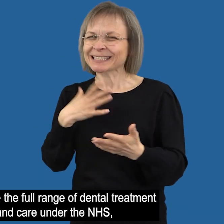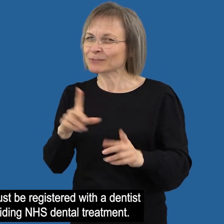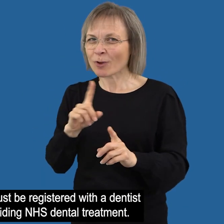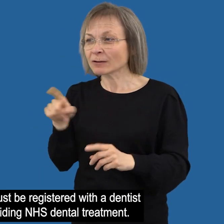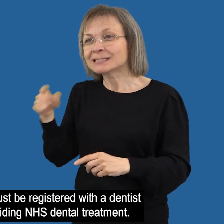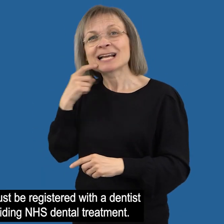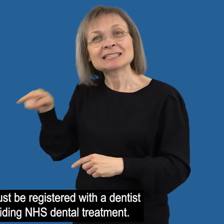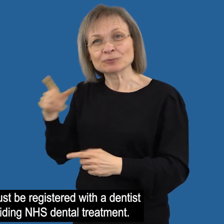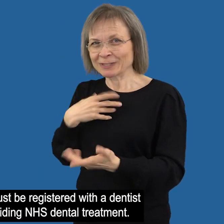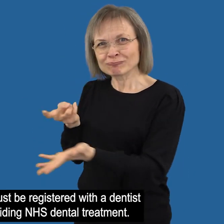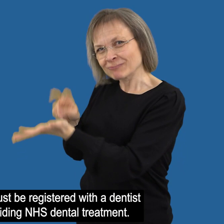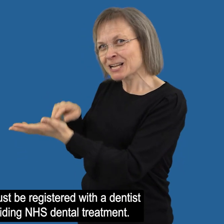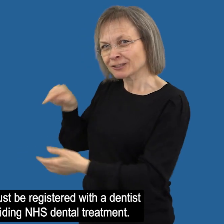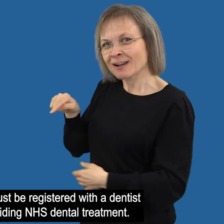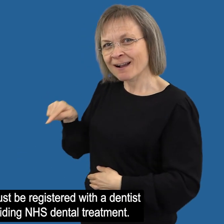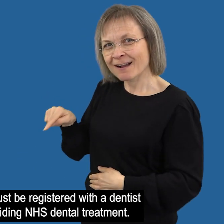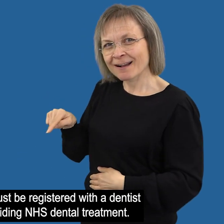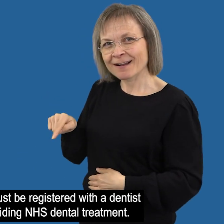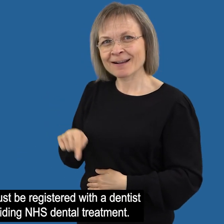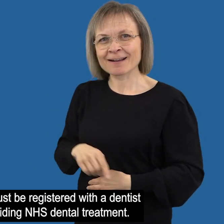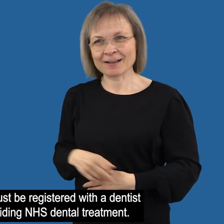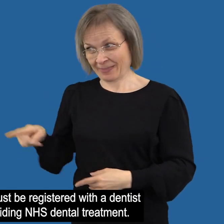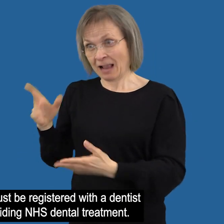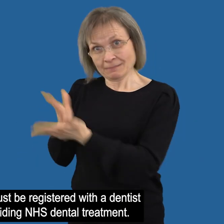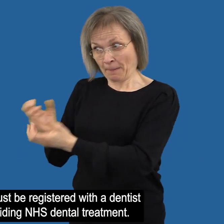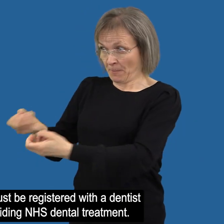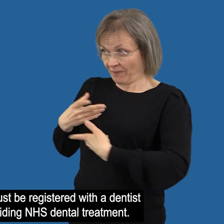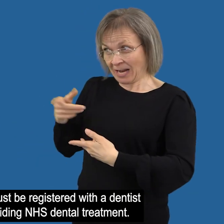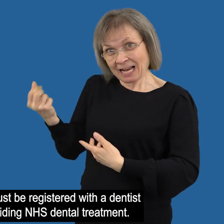with a dentist providing NHS dental treatment.